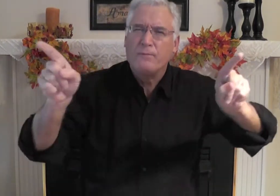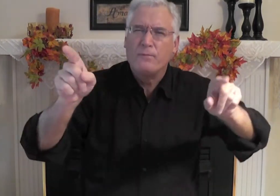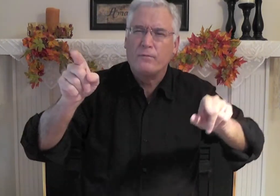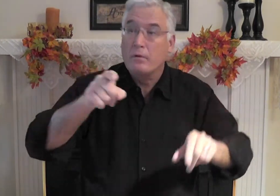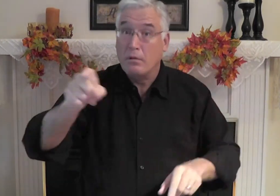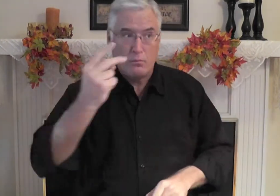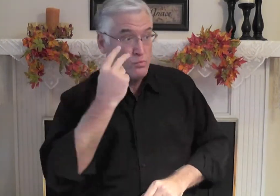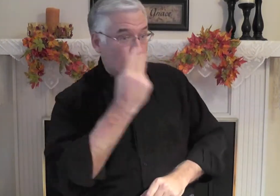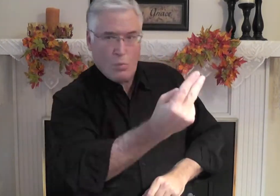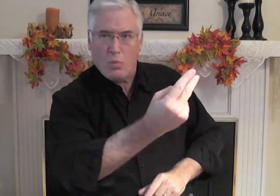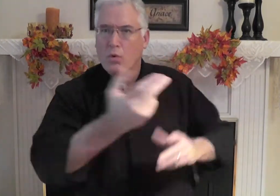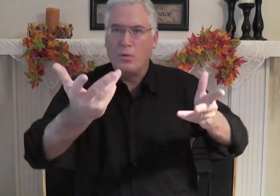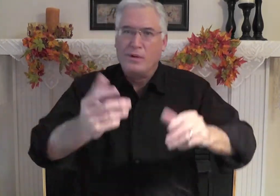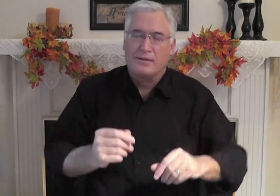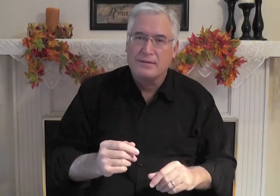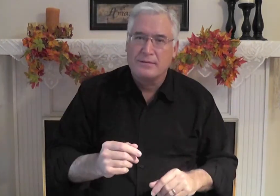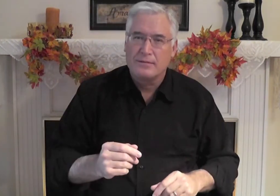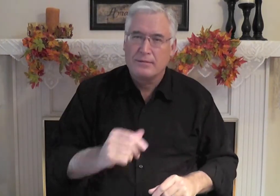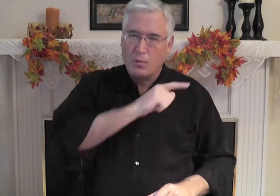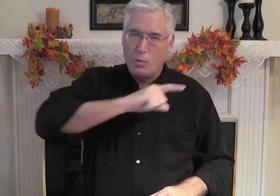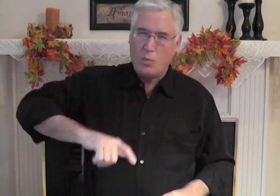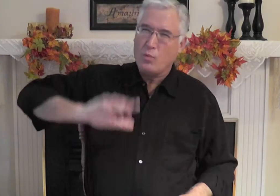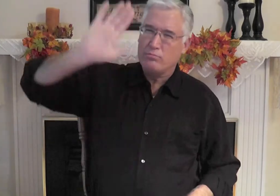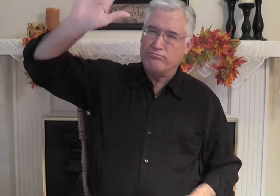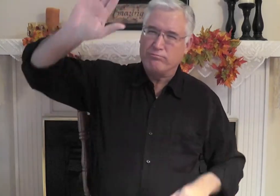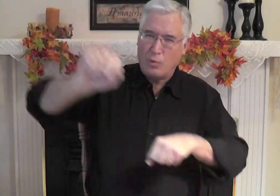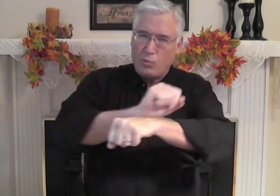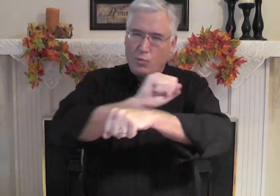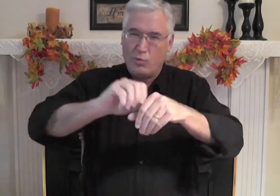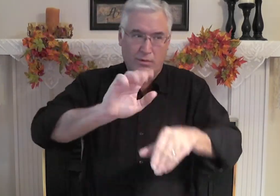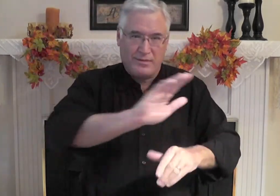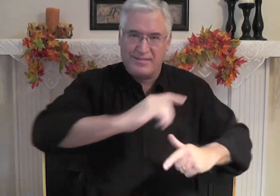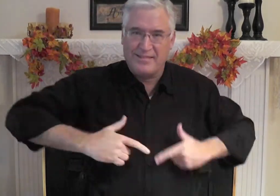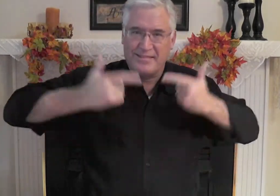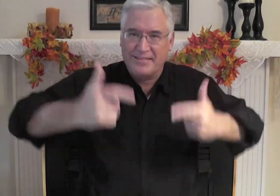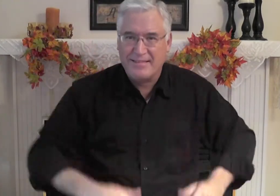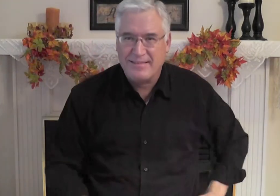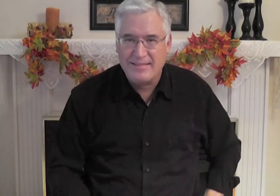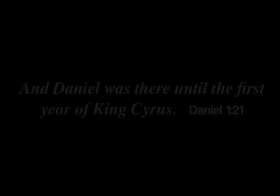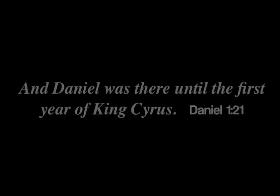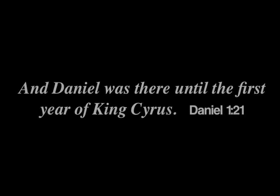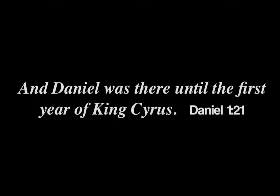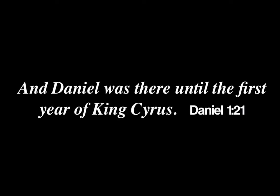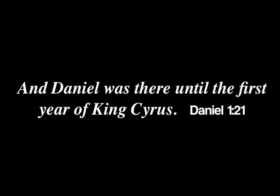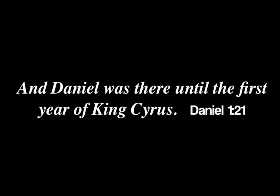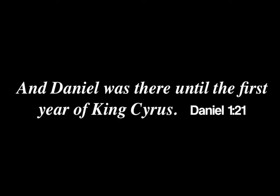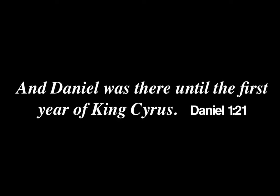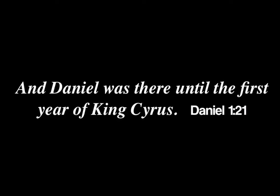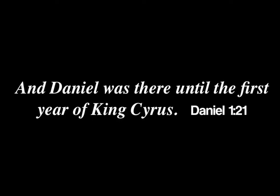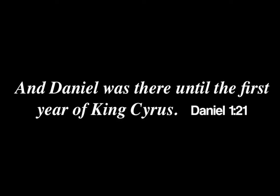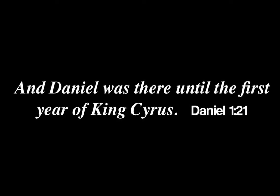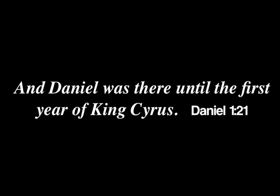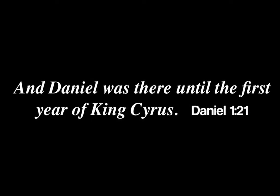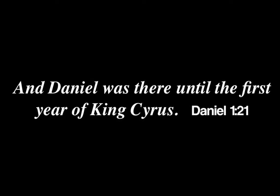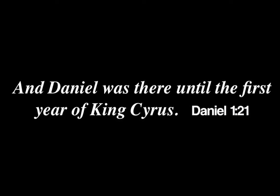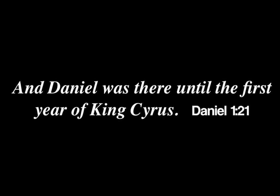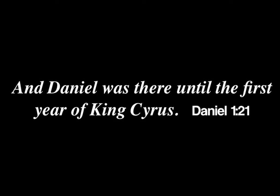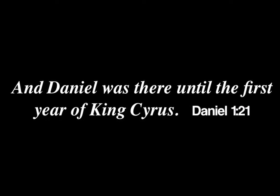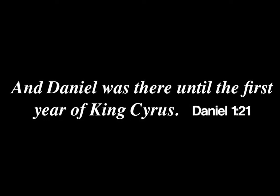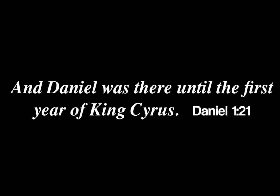what was this difference that they saw? Well, the Lord was working in their lives. And Daniel was there until the 1st year